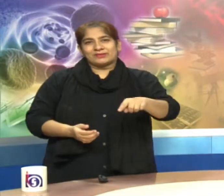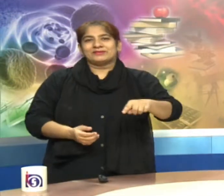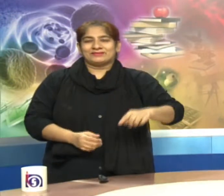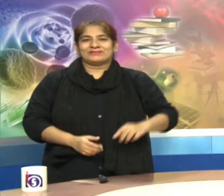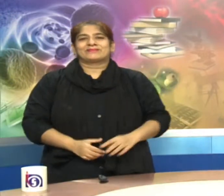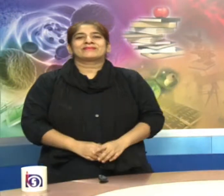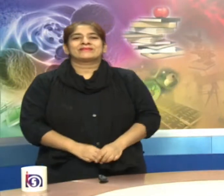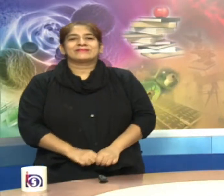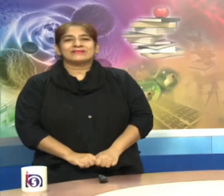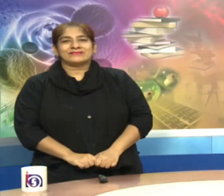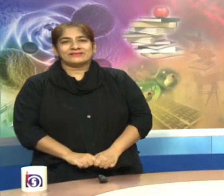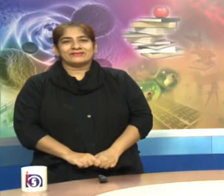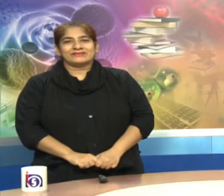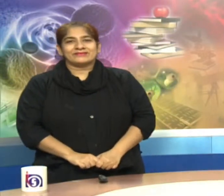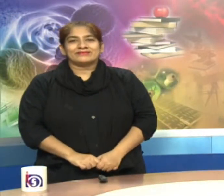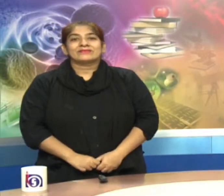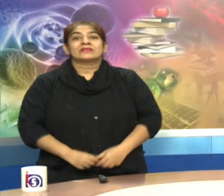advantage of advertising.